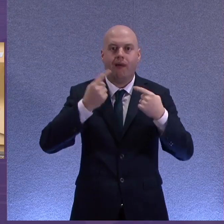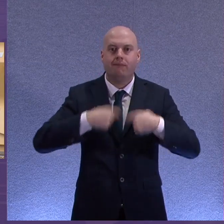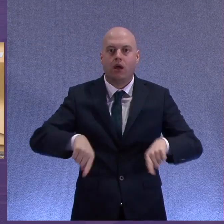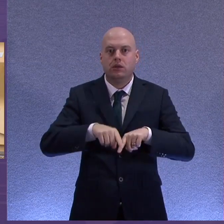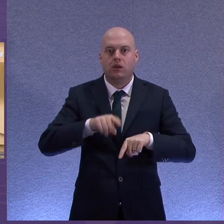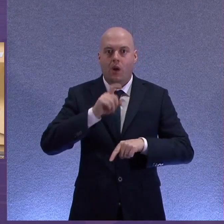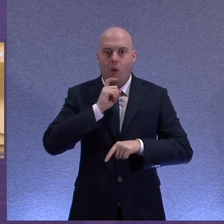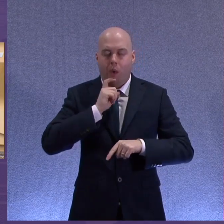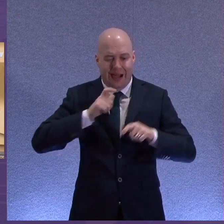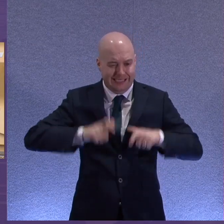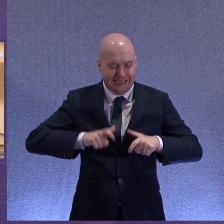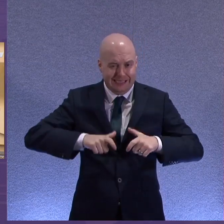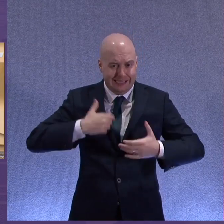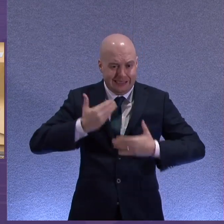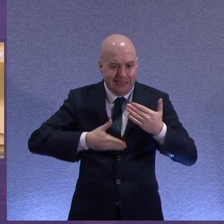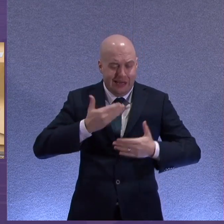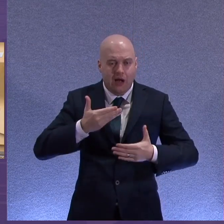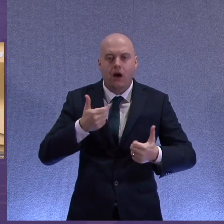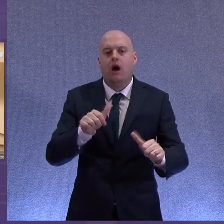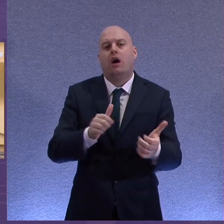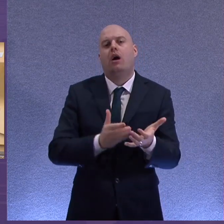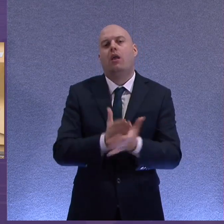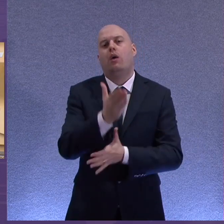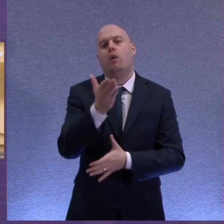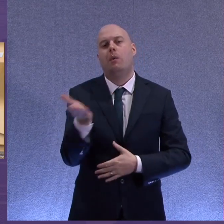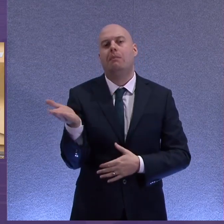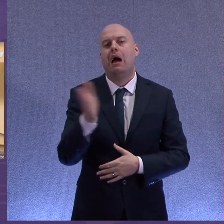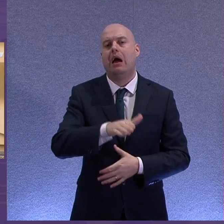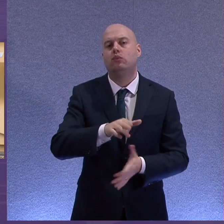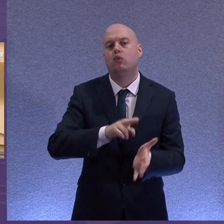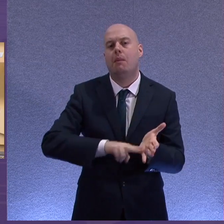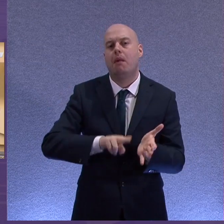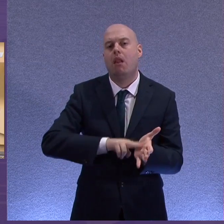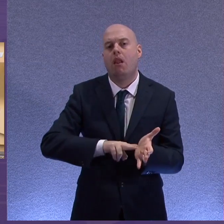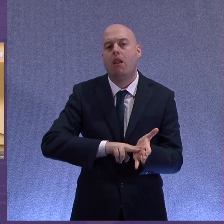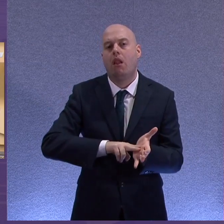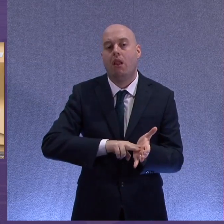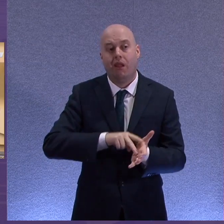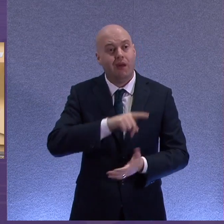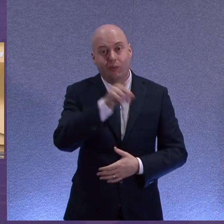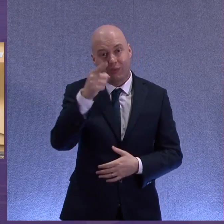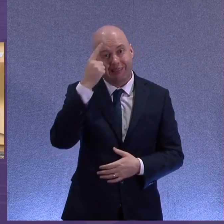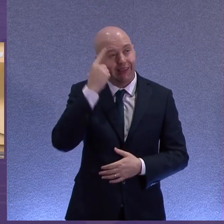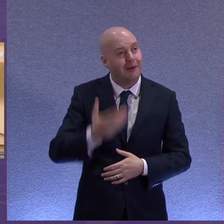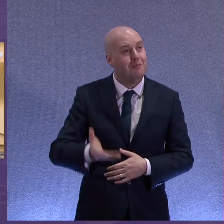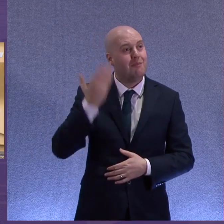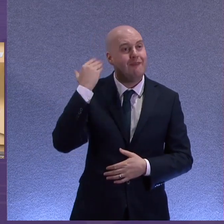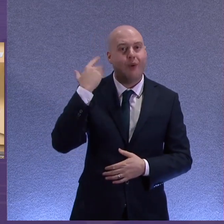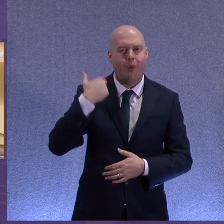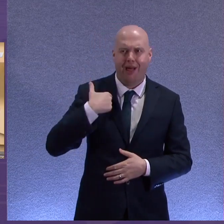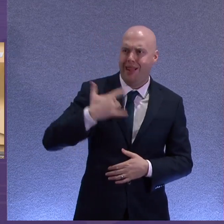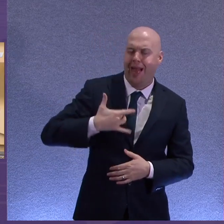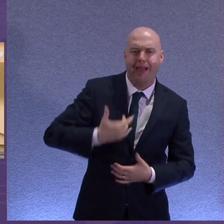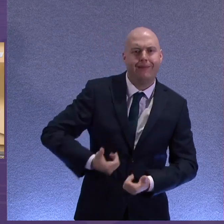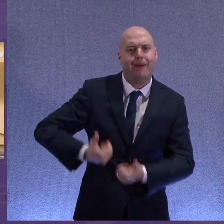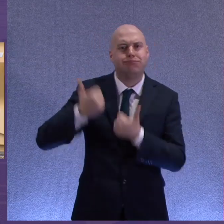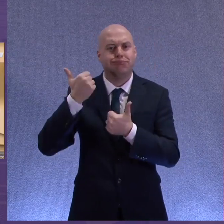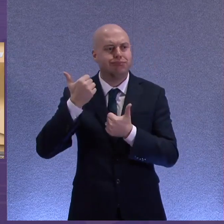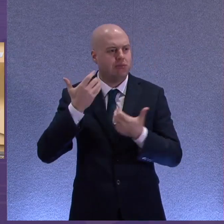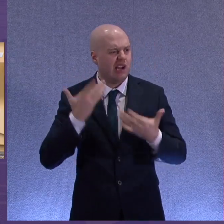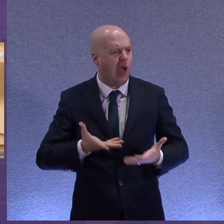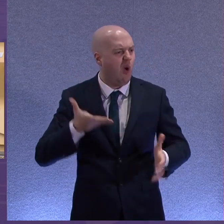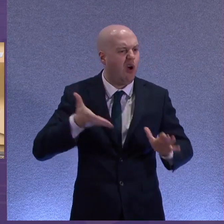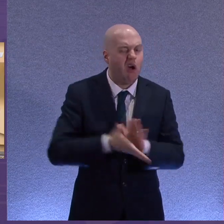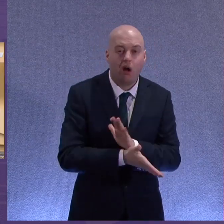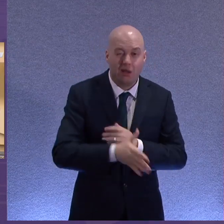be able to resume the lifestyles that we have for so long cherished and taken for granted. So for now, I hope we all show solidarity